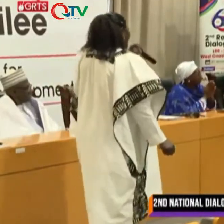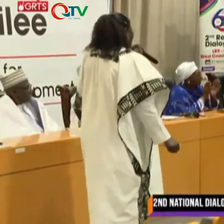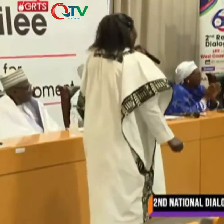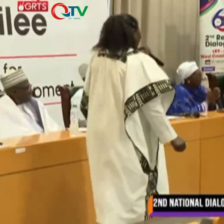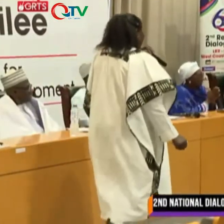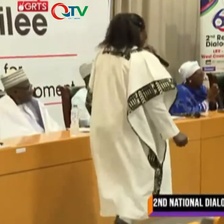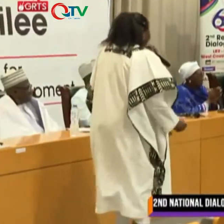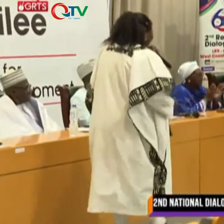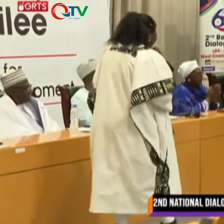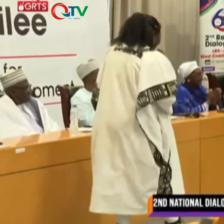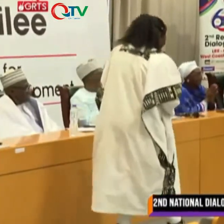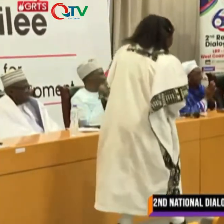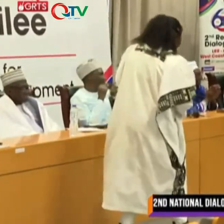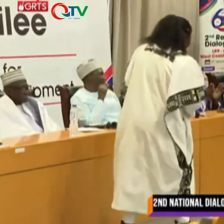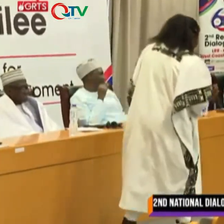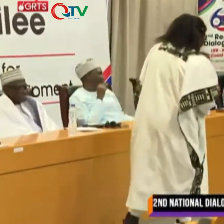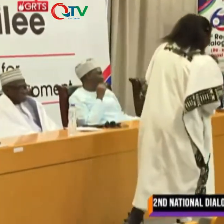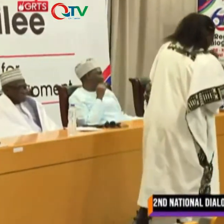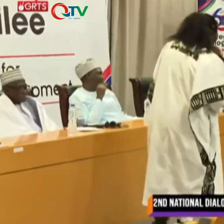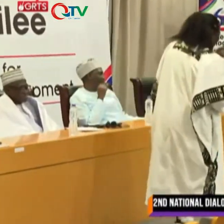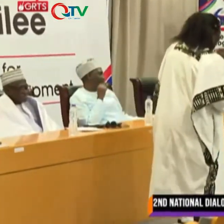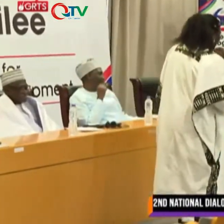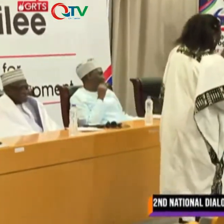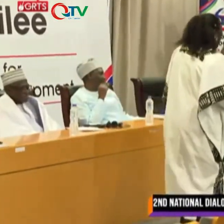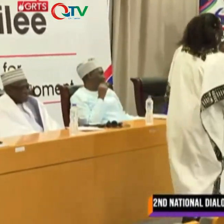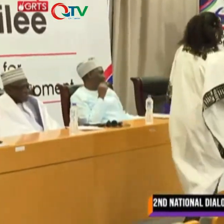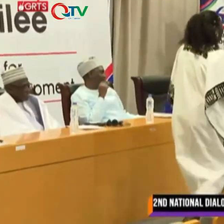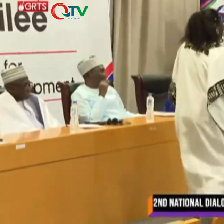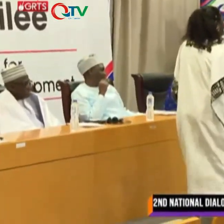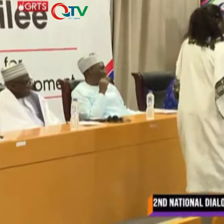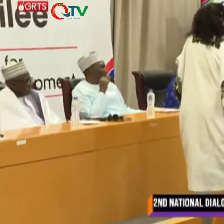kanu mikirine kamiya muna